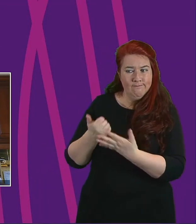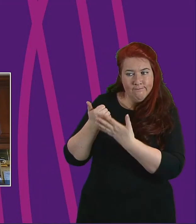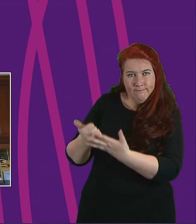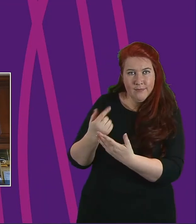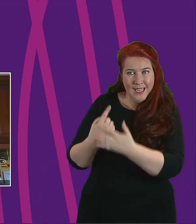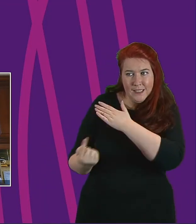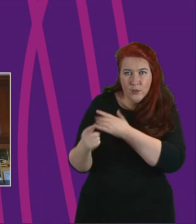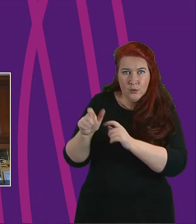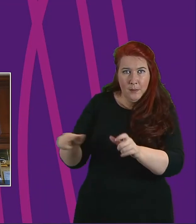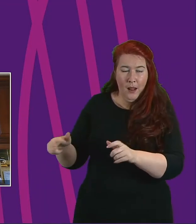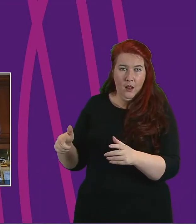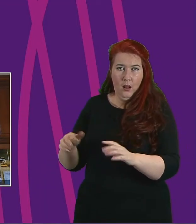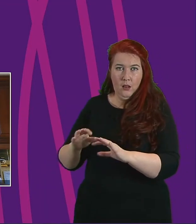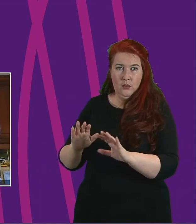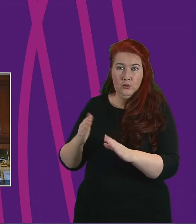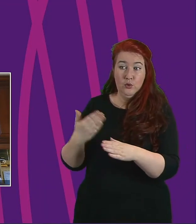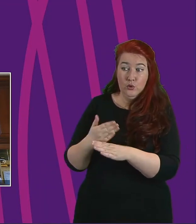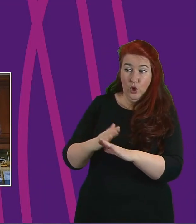are now in an extremely